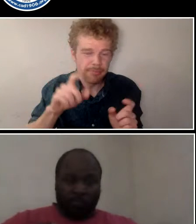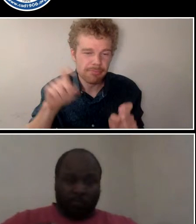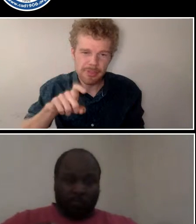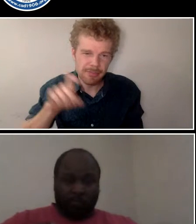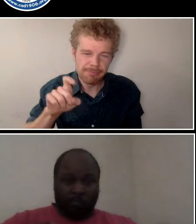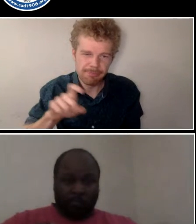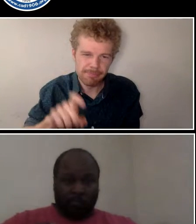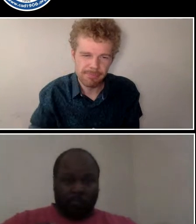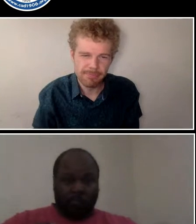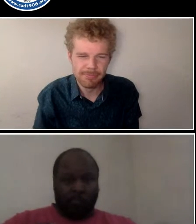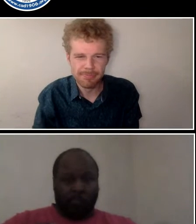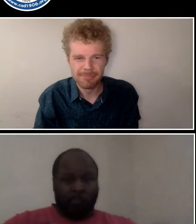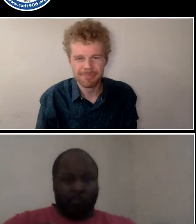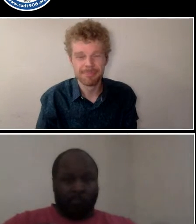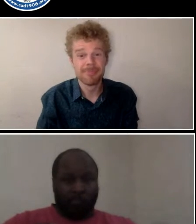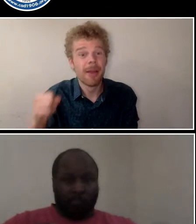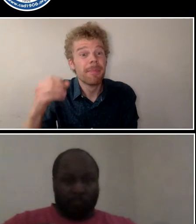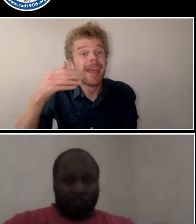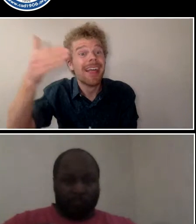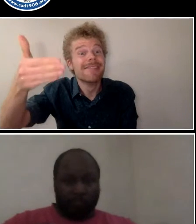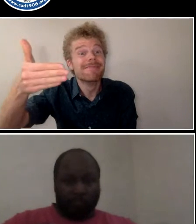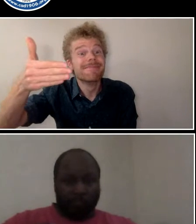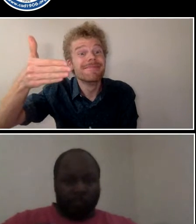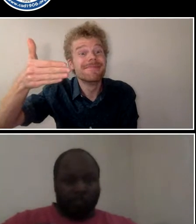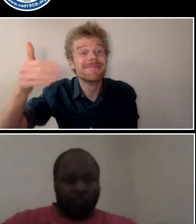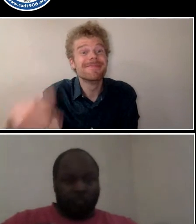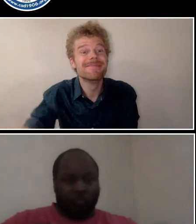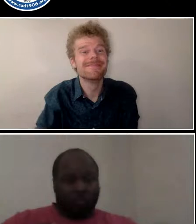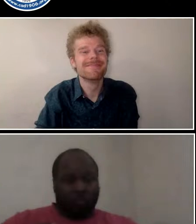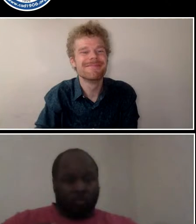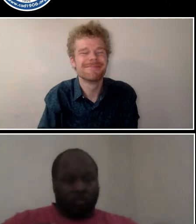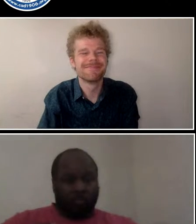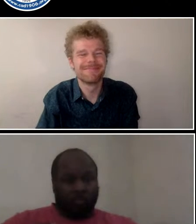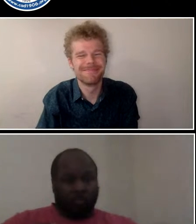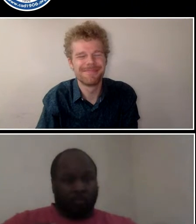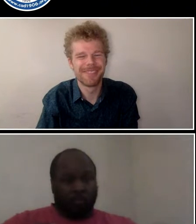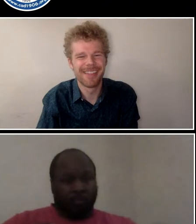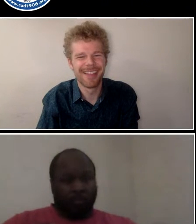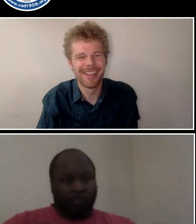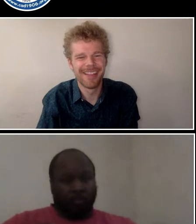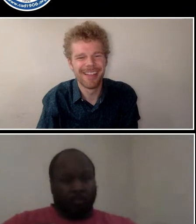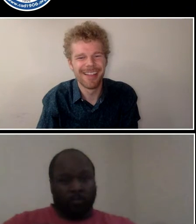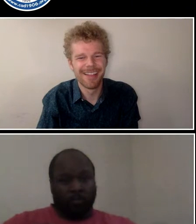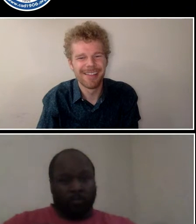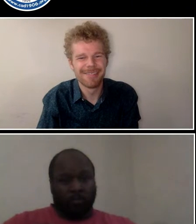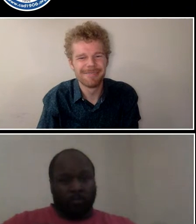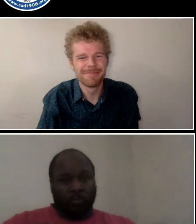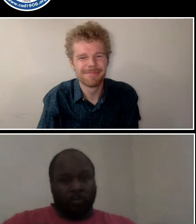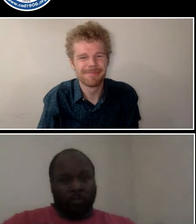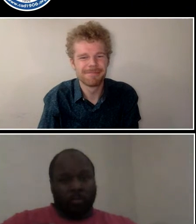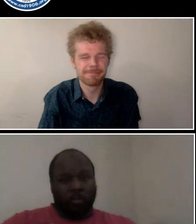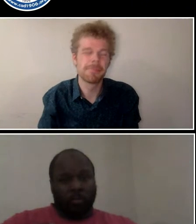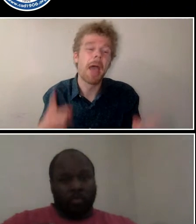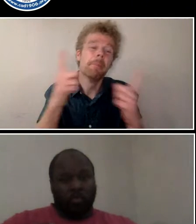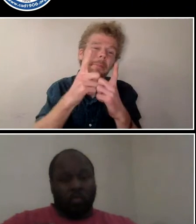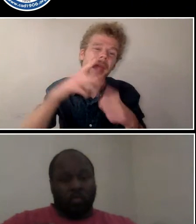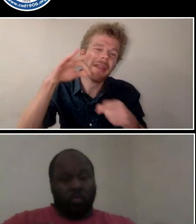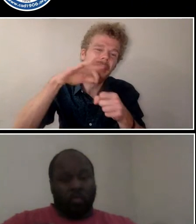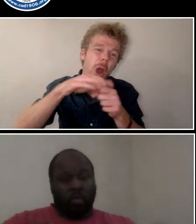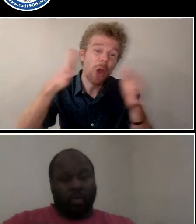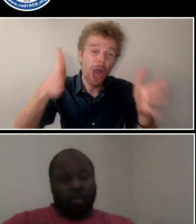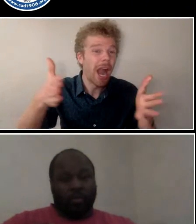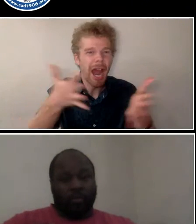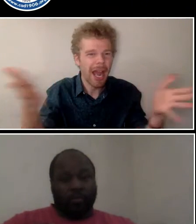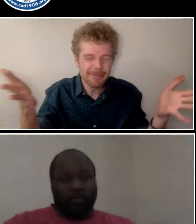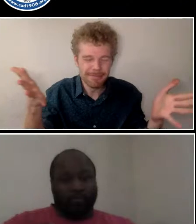about education, about equity in our educational system in DC, which we really need to see more. We need to see more work being